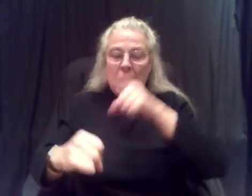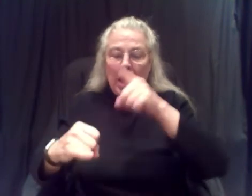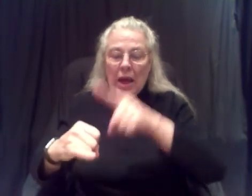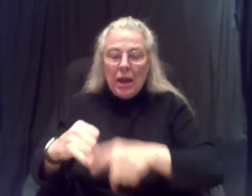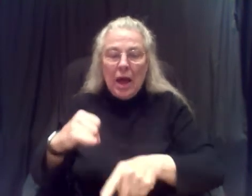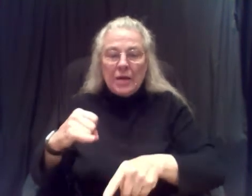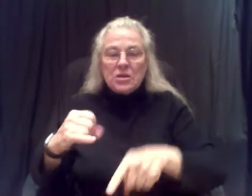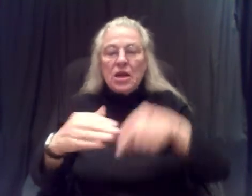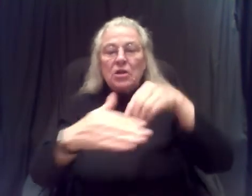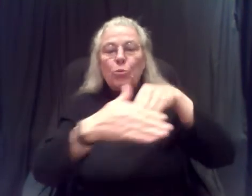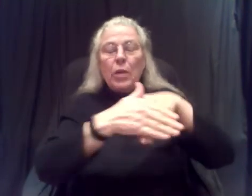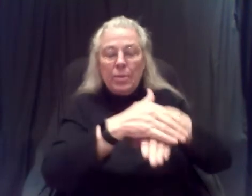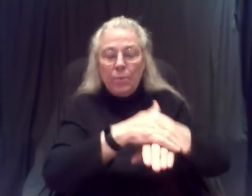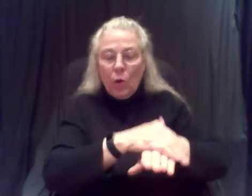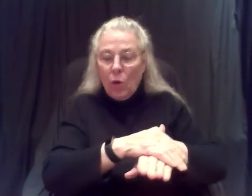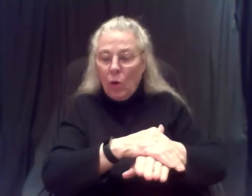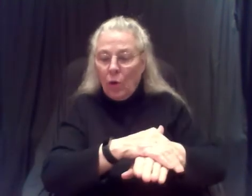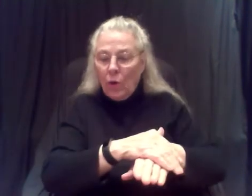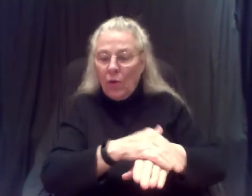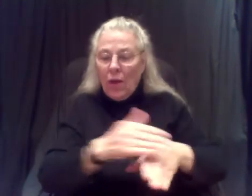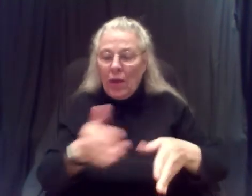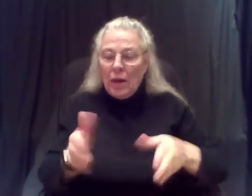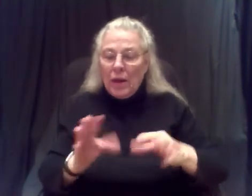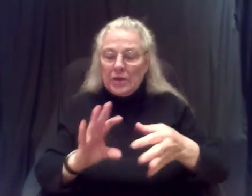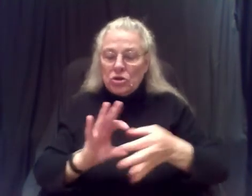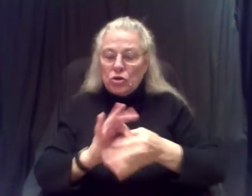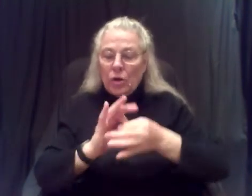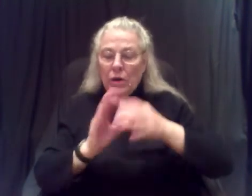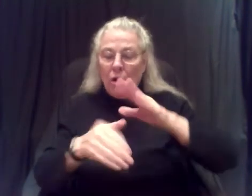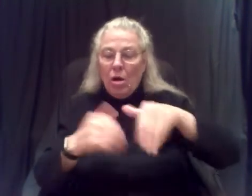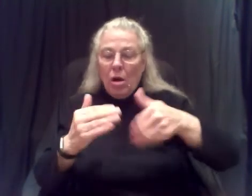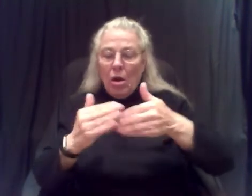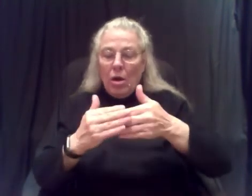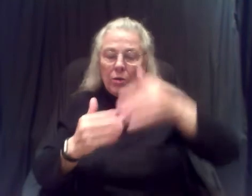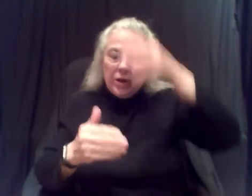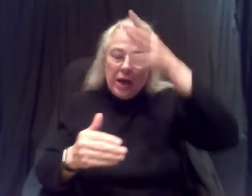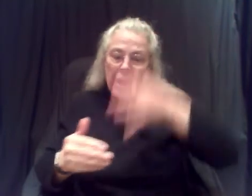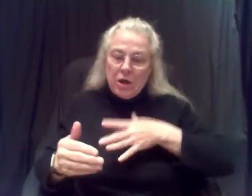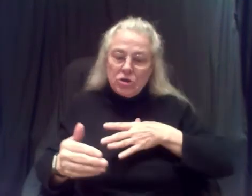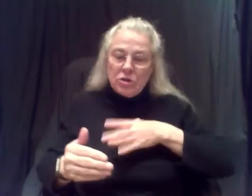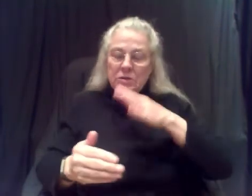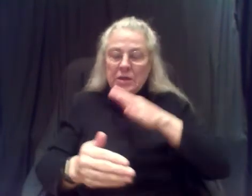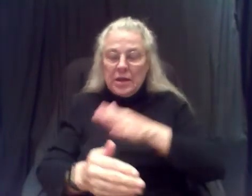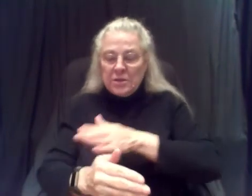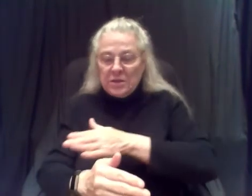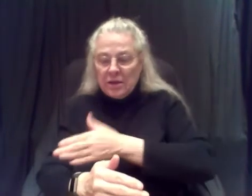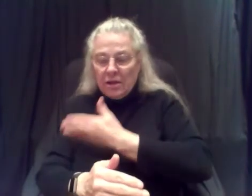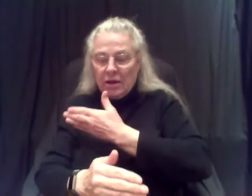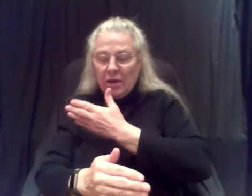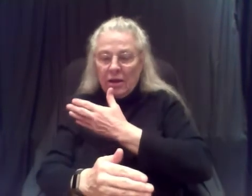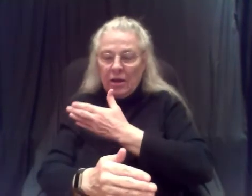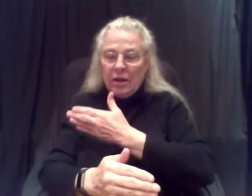at last has been born. Let's join all creation and